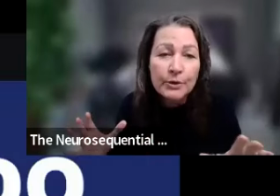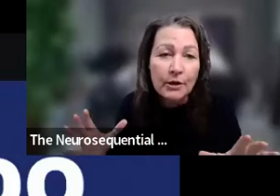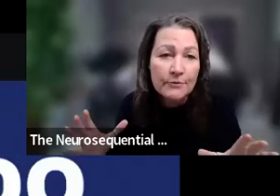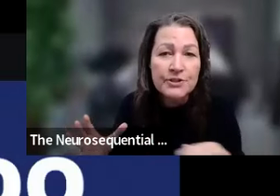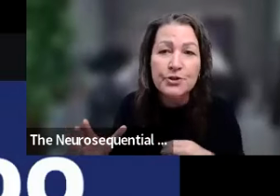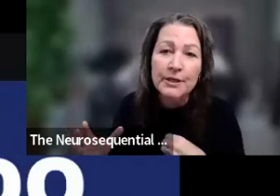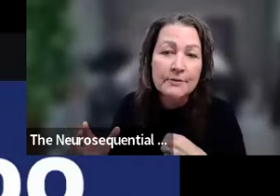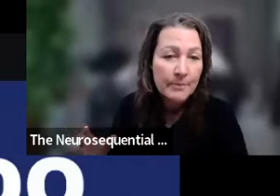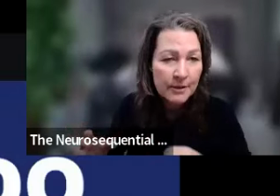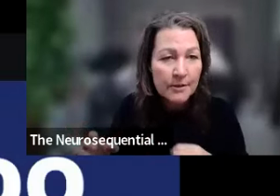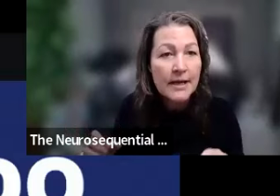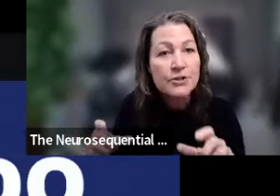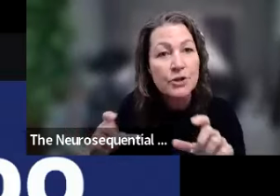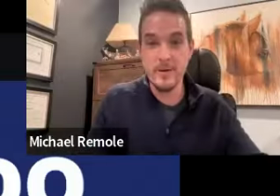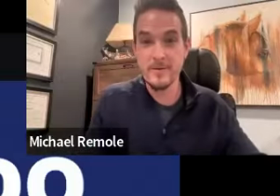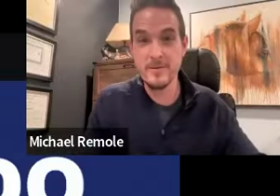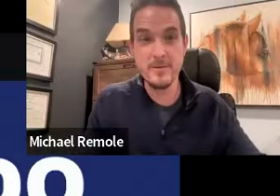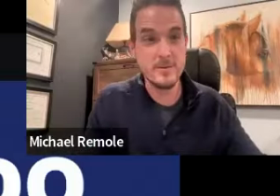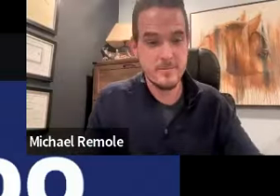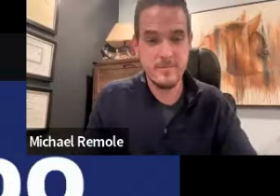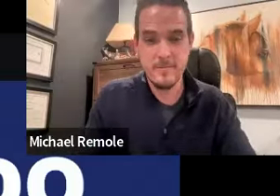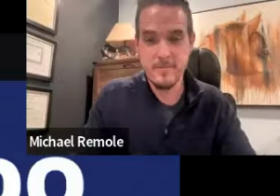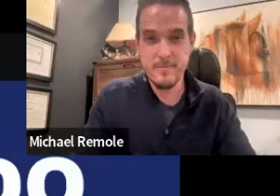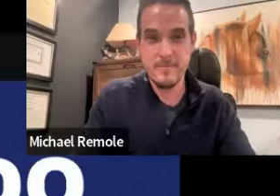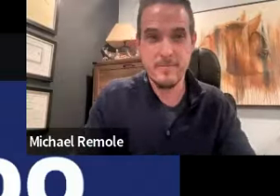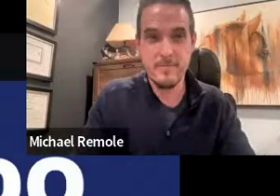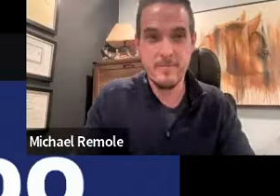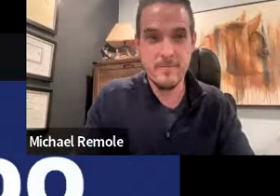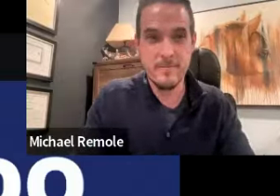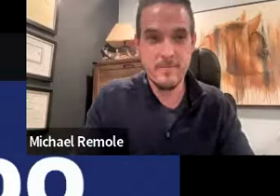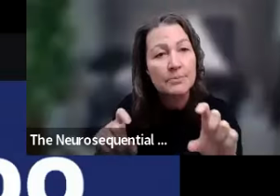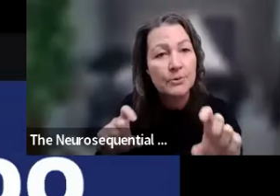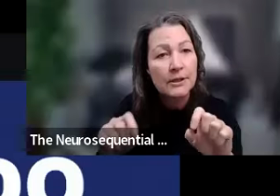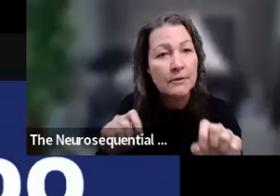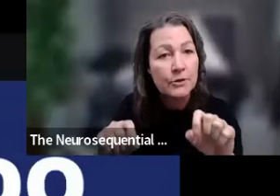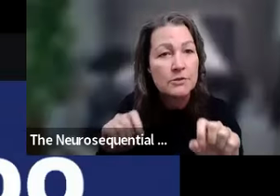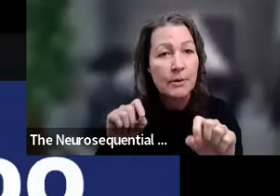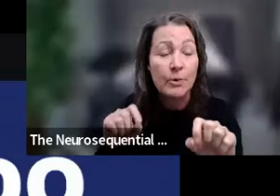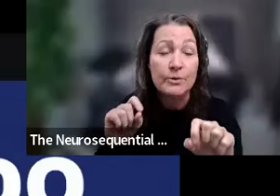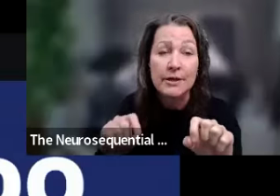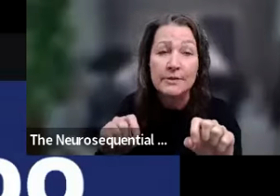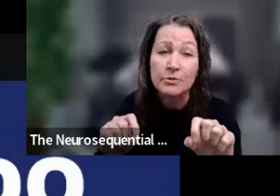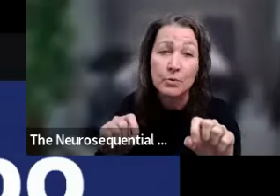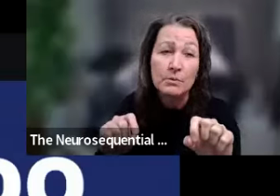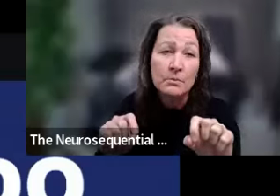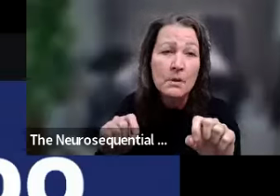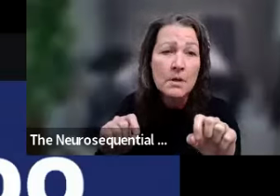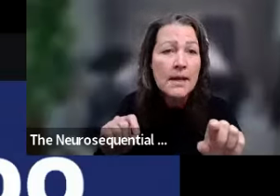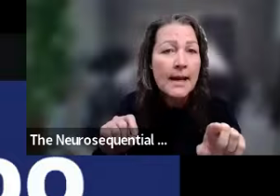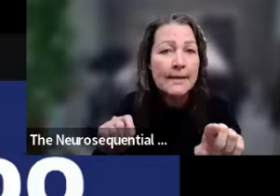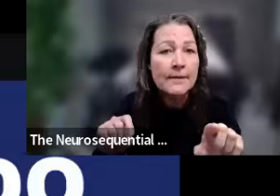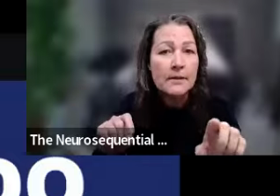some of they're really hard for us to read from here. And Oh, so it might be good to read the anchors to us because I think some people are getting confused about what we're trying to